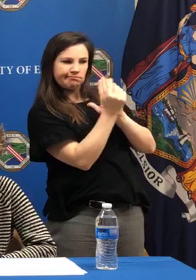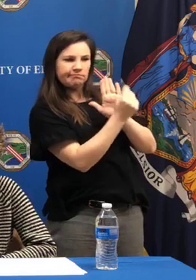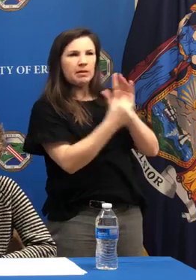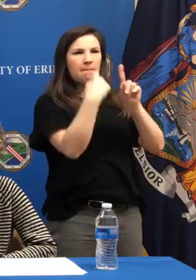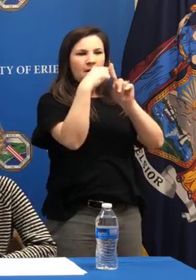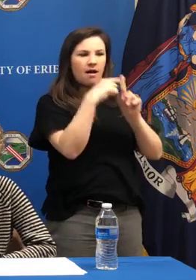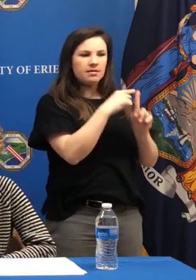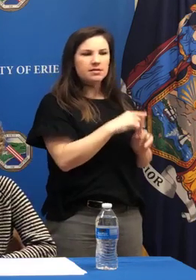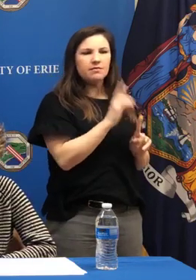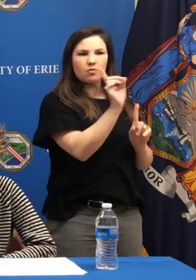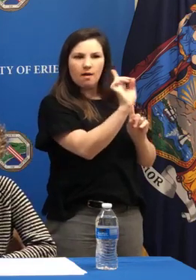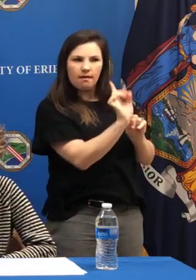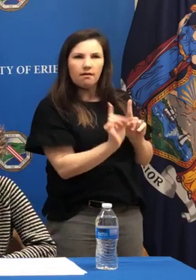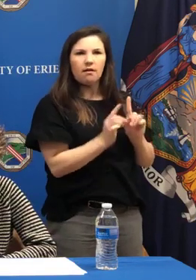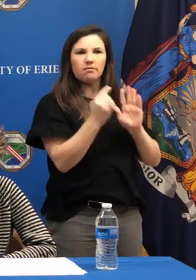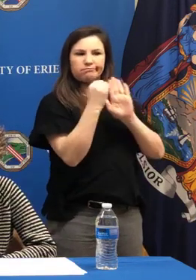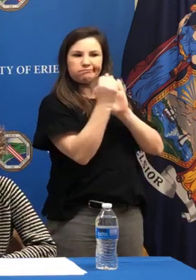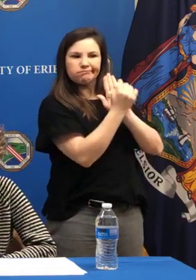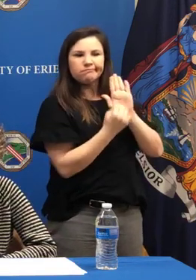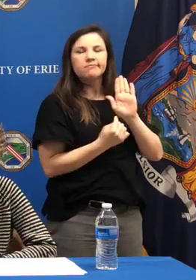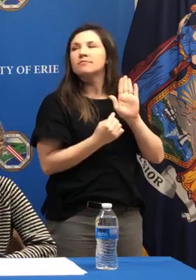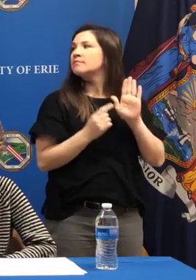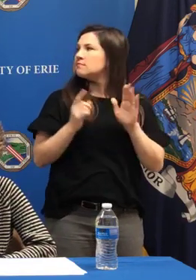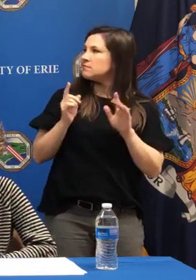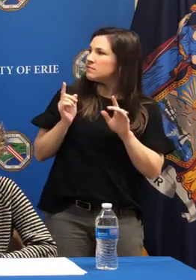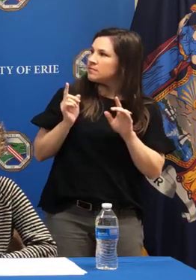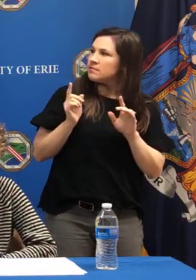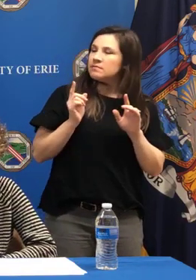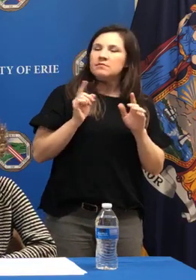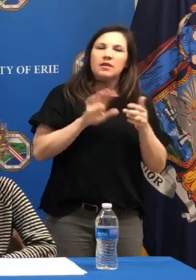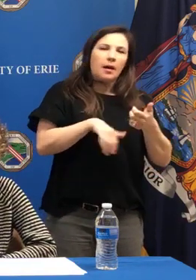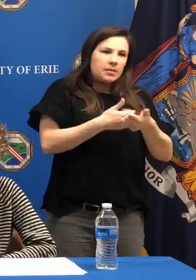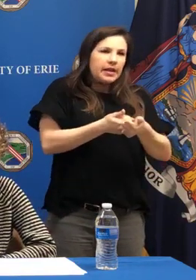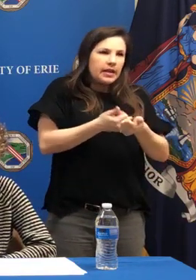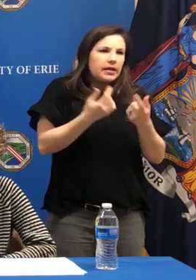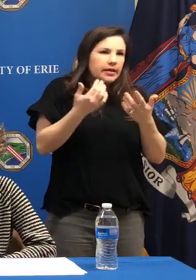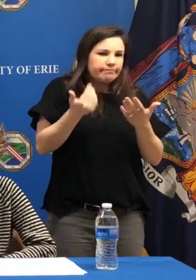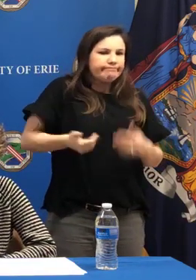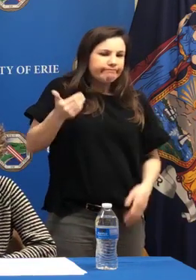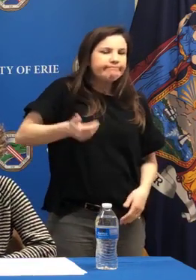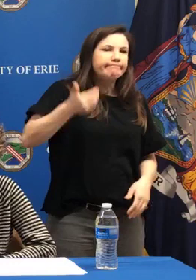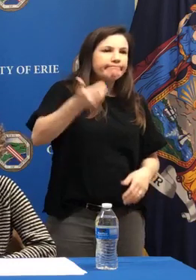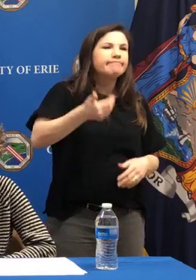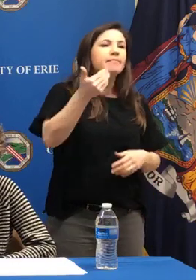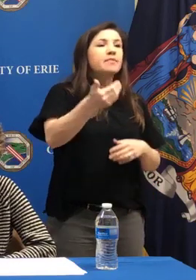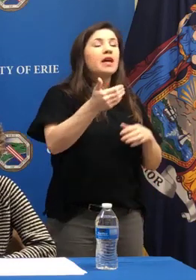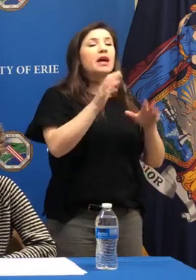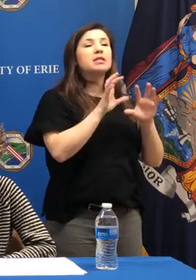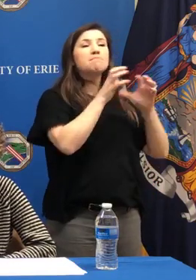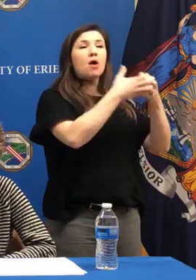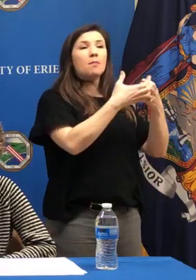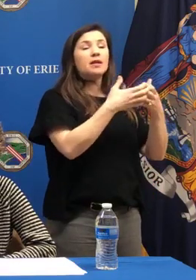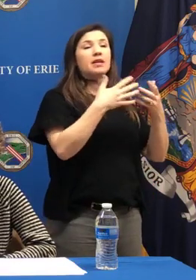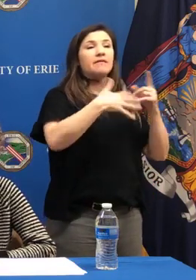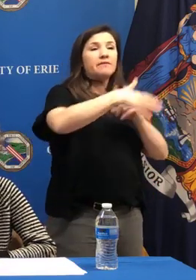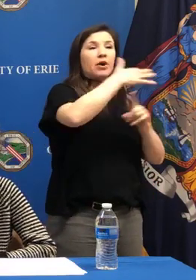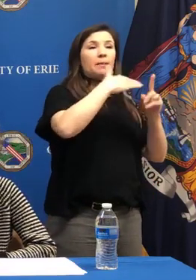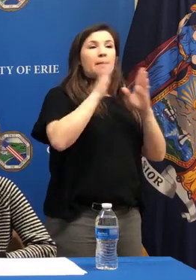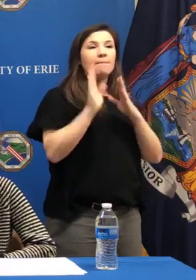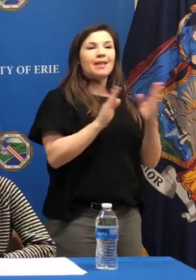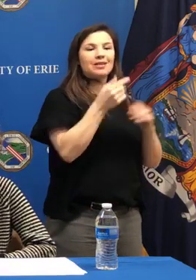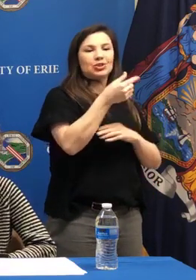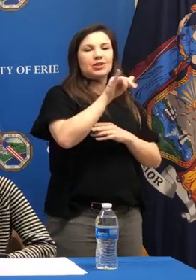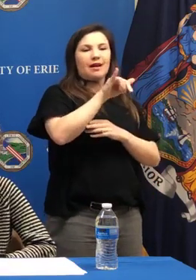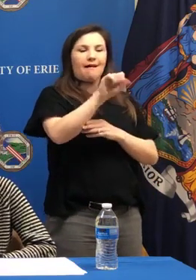municipalities. So these are updated regularly. It was smartly designed by the Department of Environment and Planning's